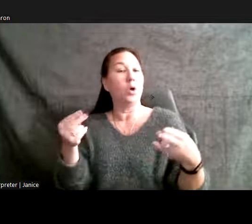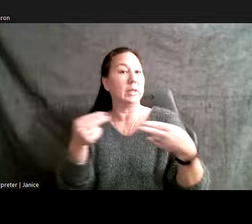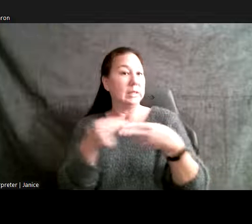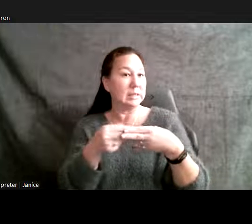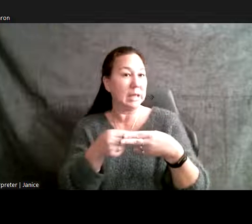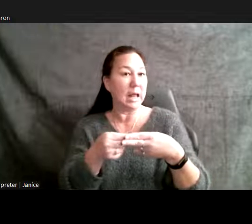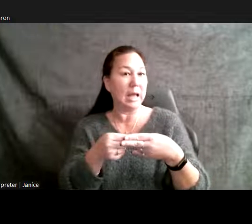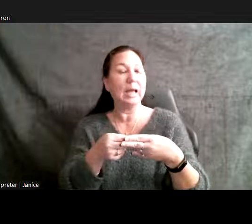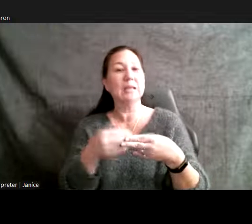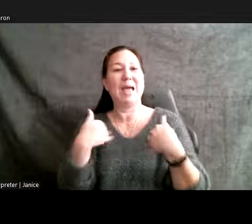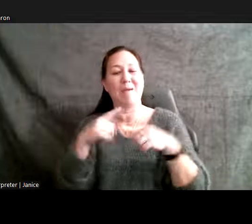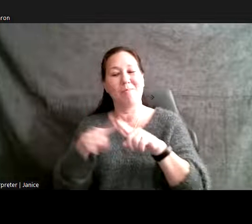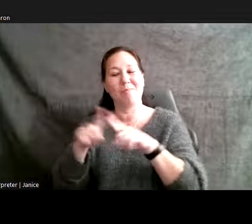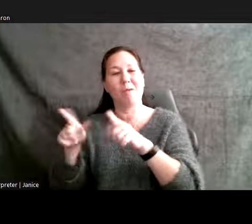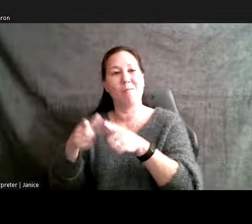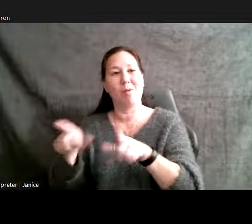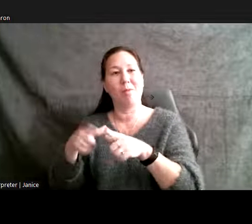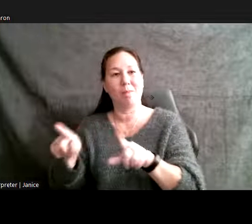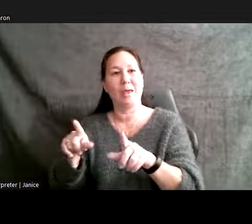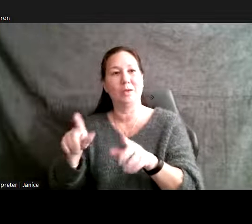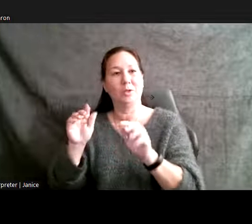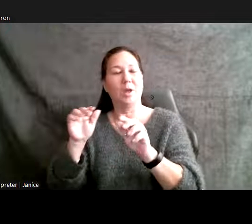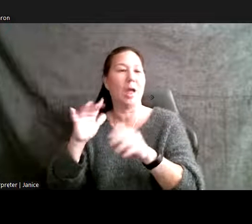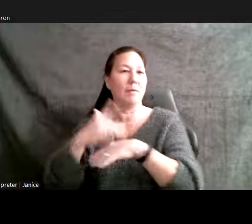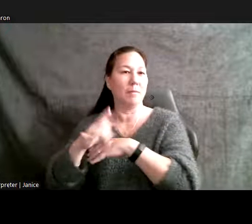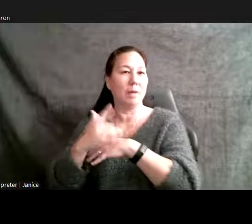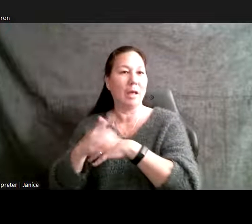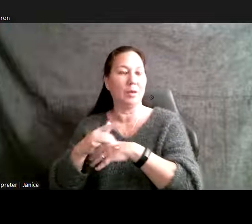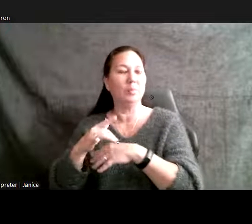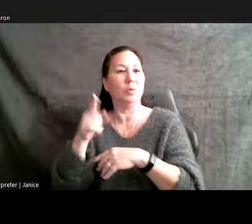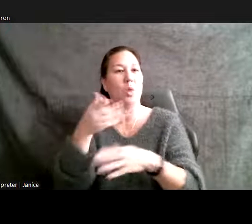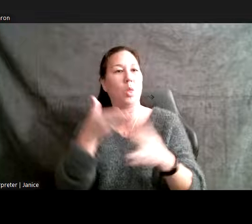EJ Council website. Next slide, please.